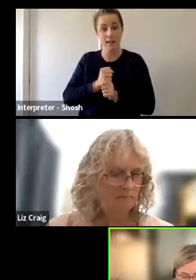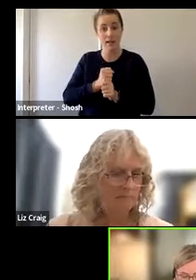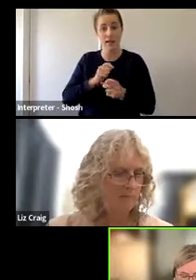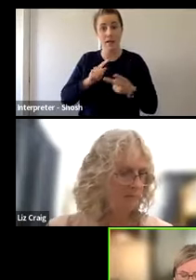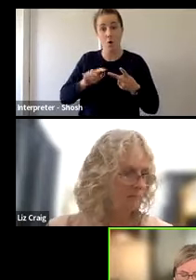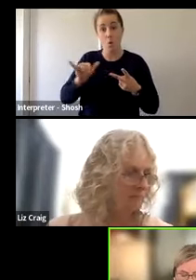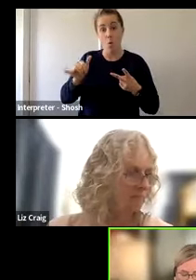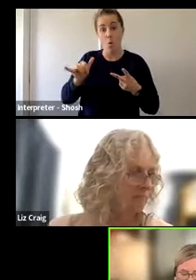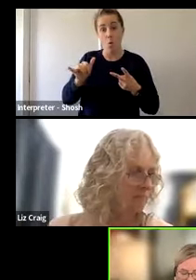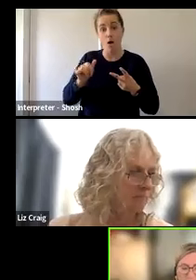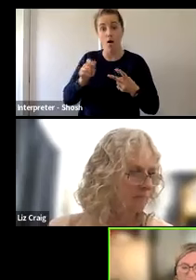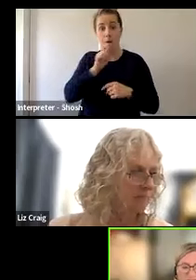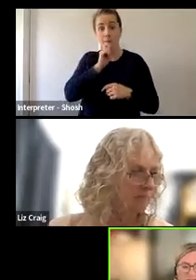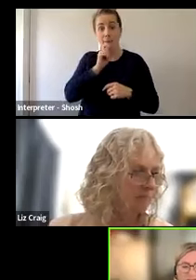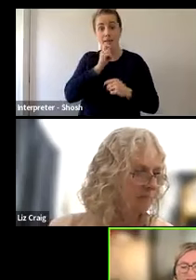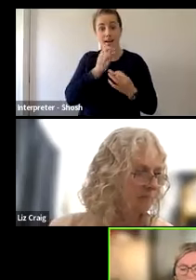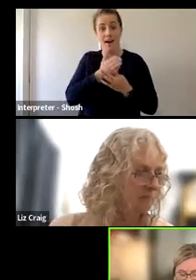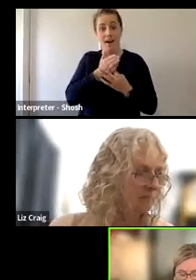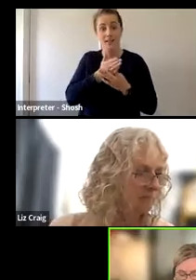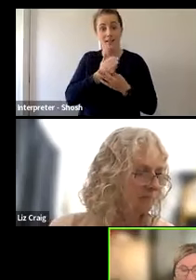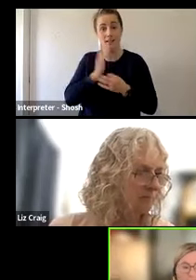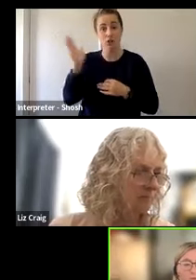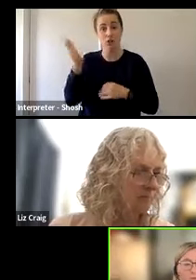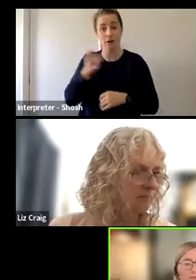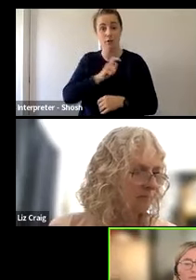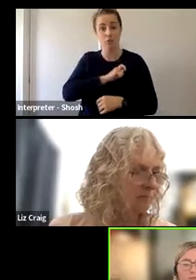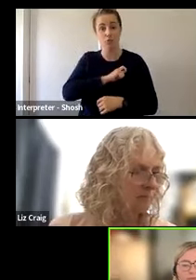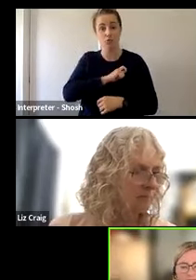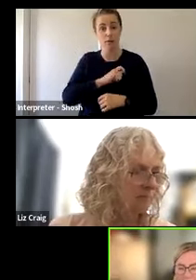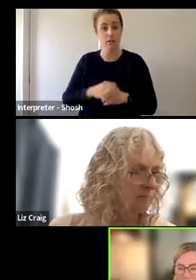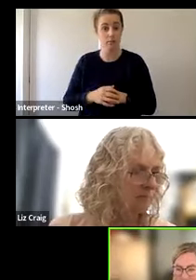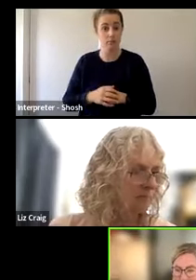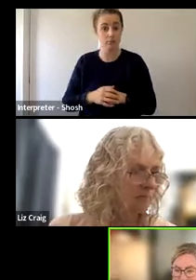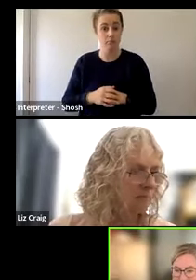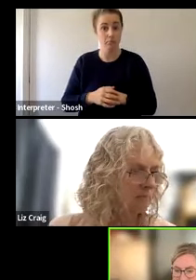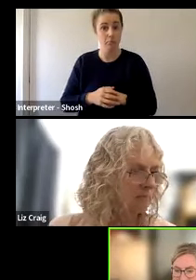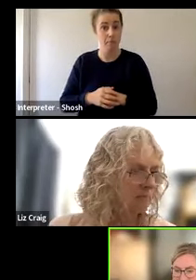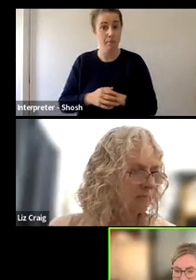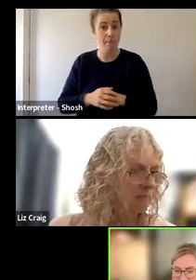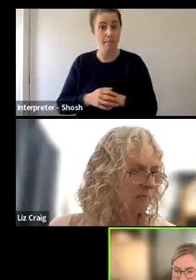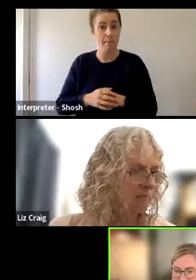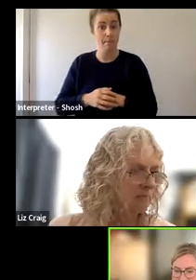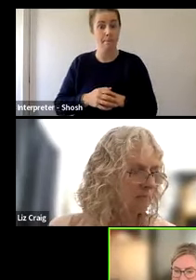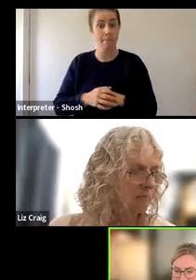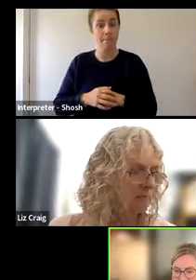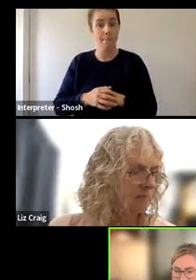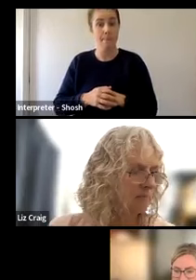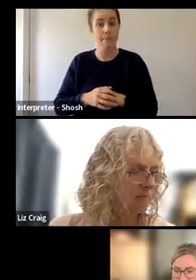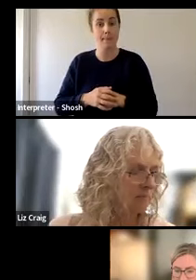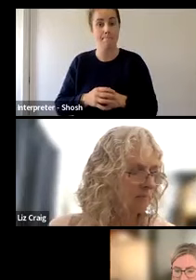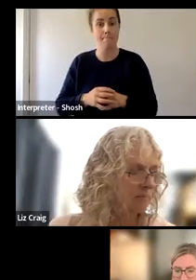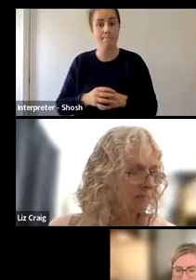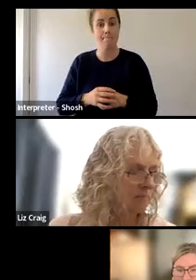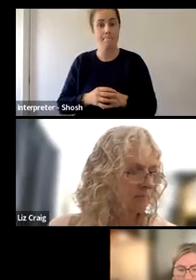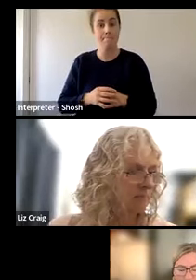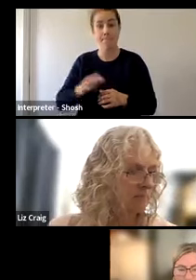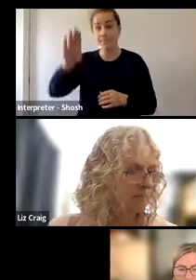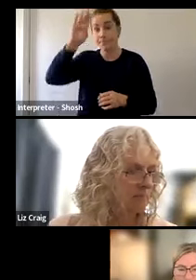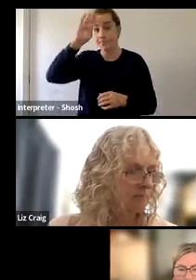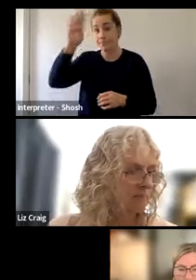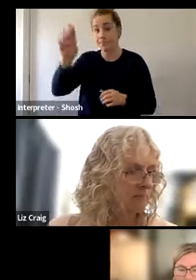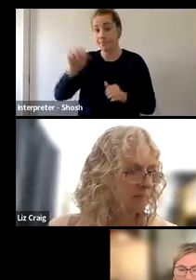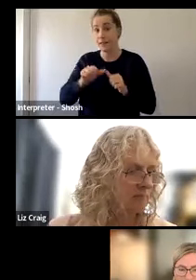or Media Access Charitable Trust trading as able coming. Hi, Madam Chair.